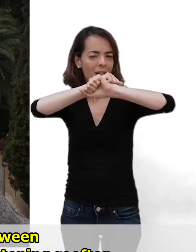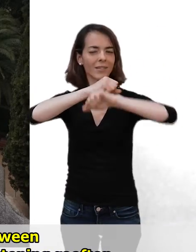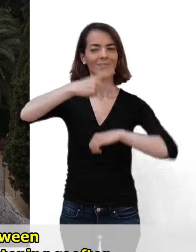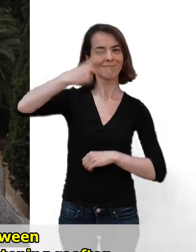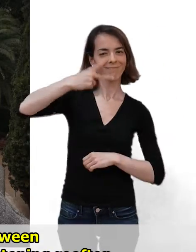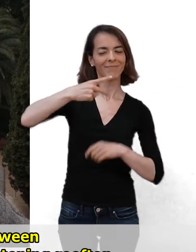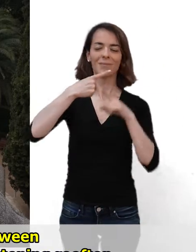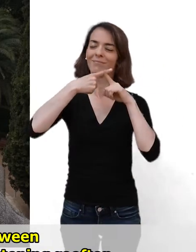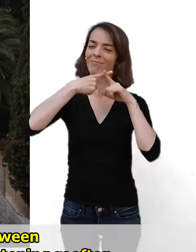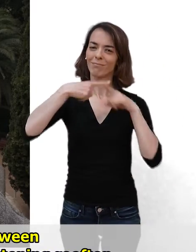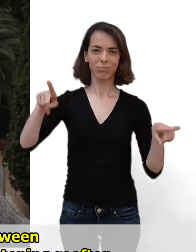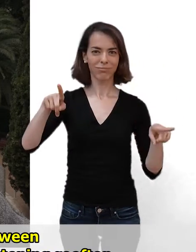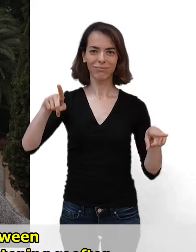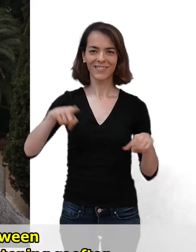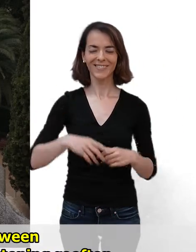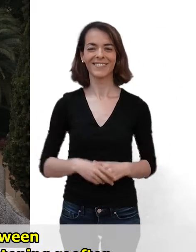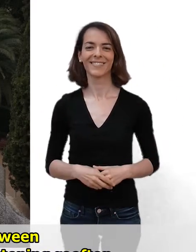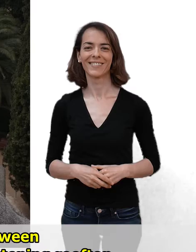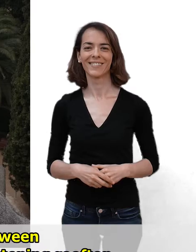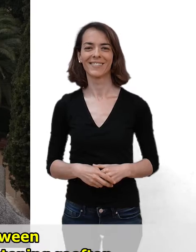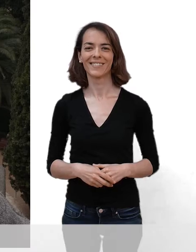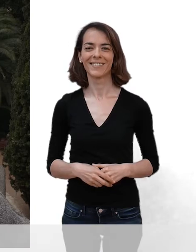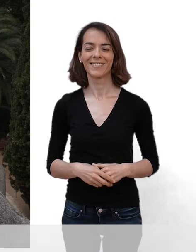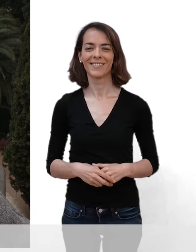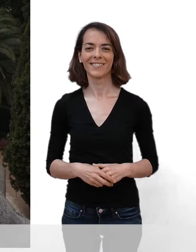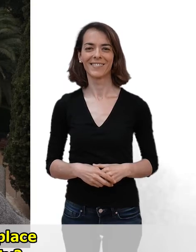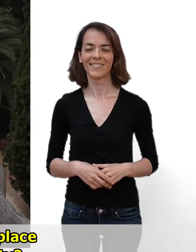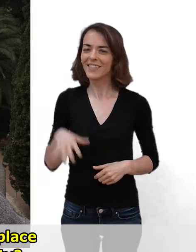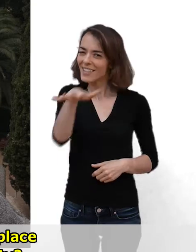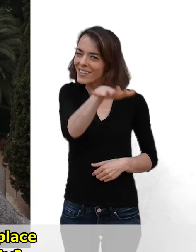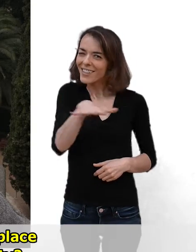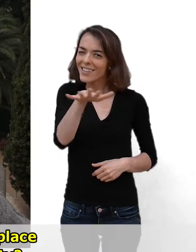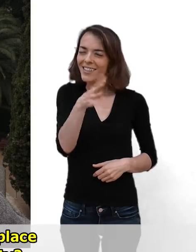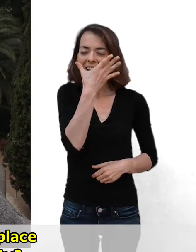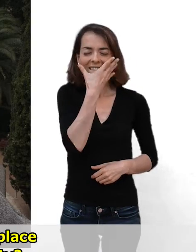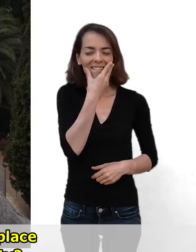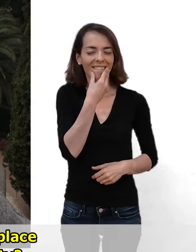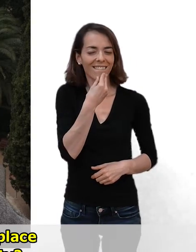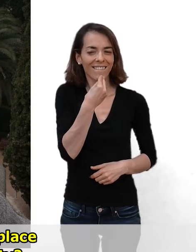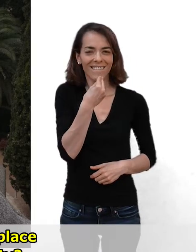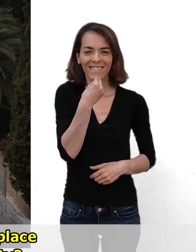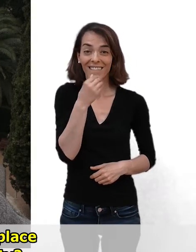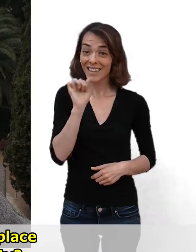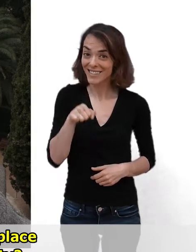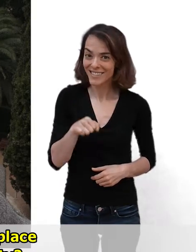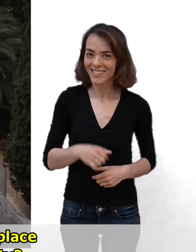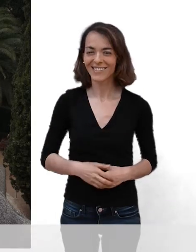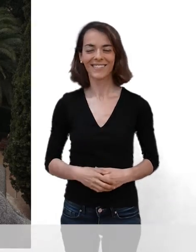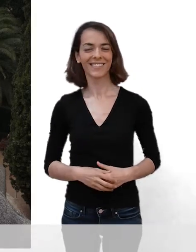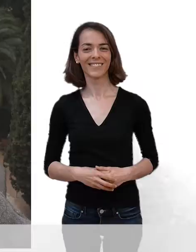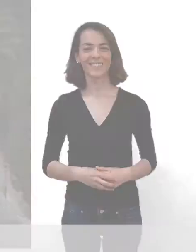the white walls and the dark, glistening rooftop. Doesn't it seem like a place that exudes